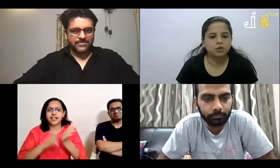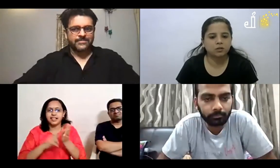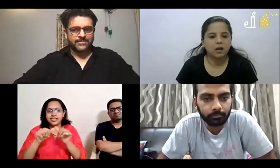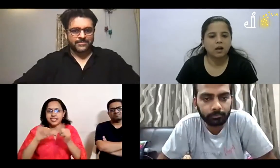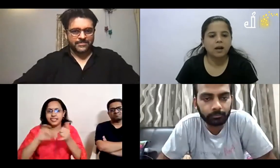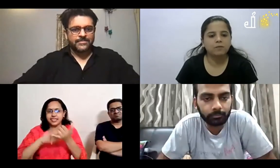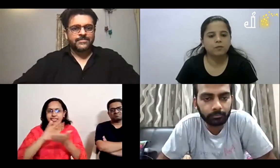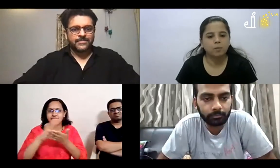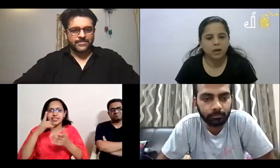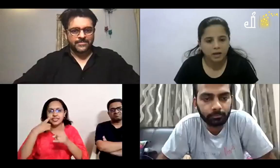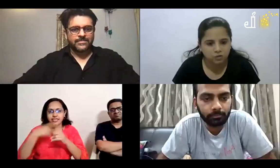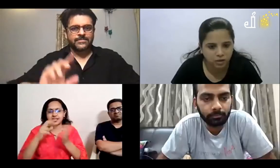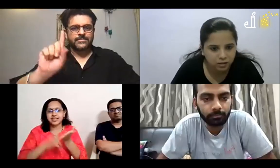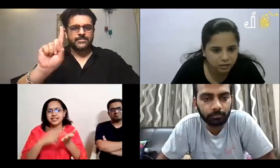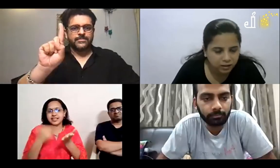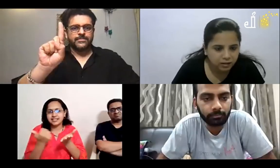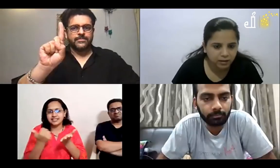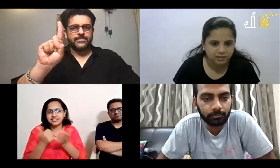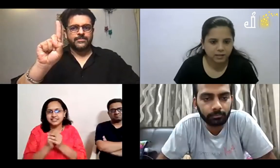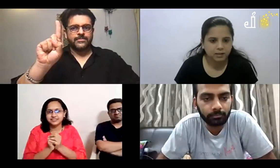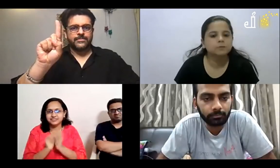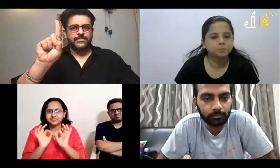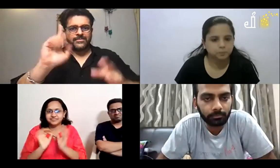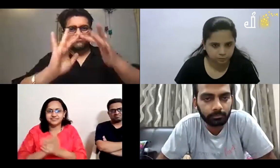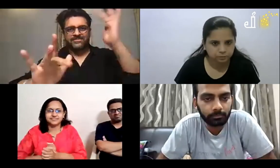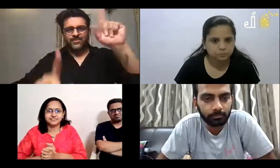Prajakta Prajakta. I'm from Maharashtra, Nasik.